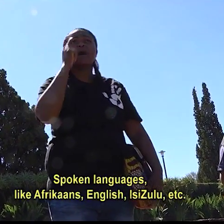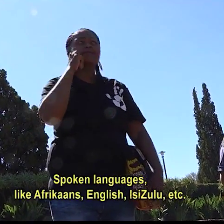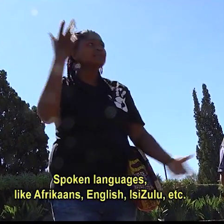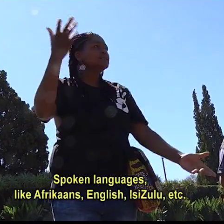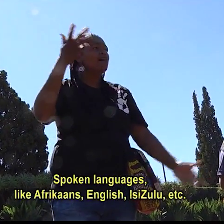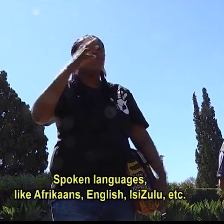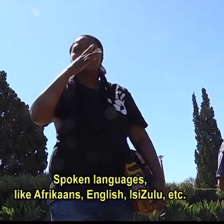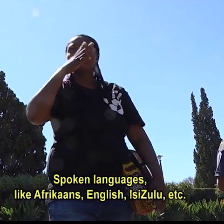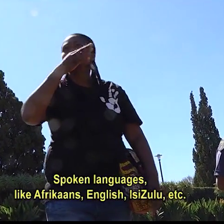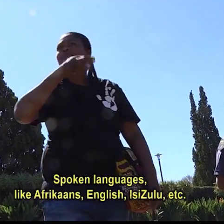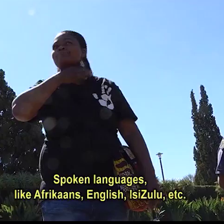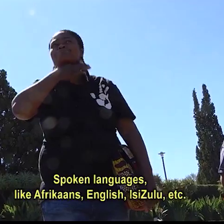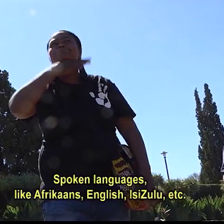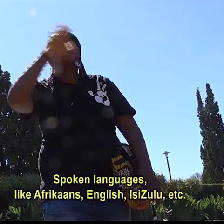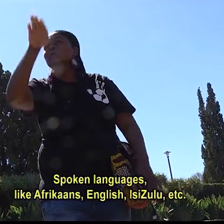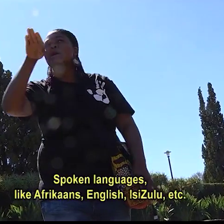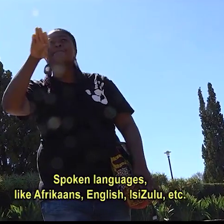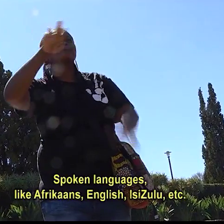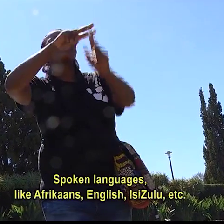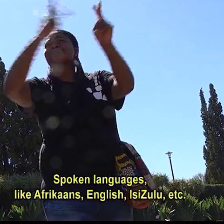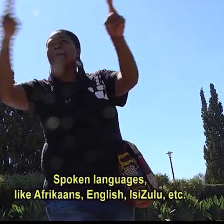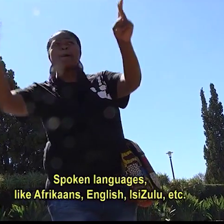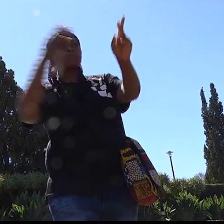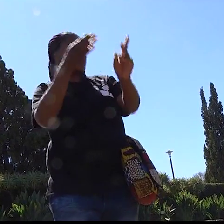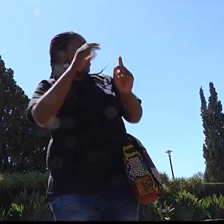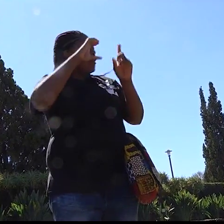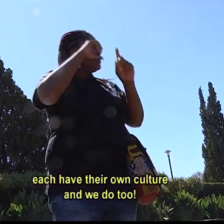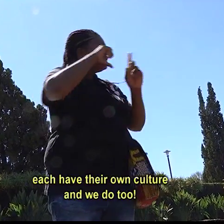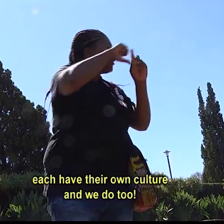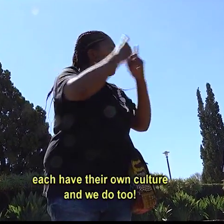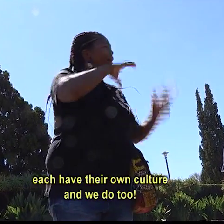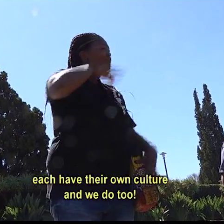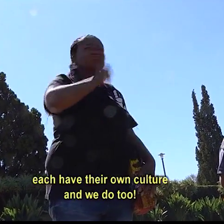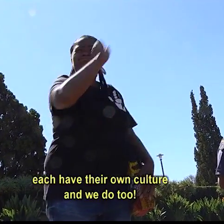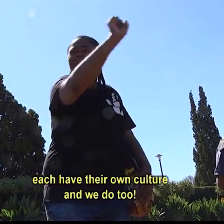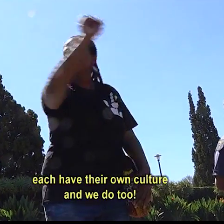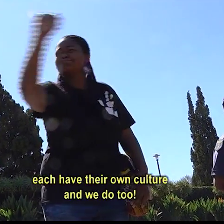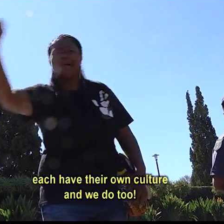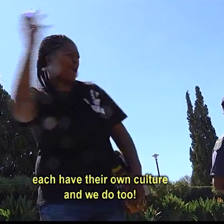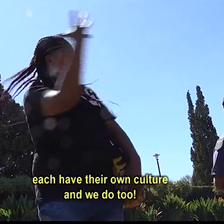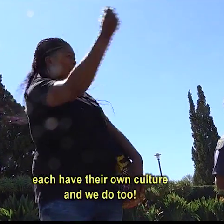Spoken languages like Afrikaans, English, isiZulu, etc. each have their own culture, and we do